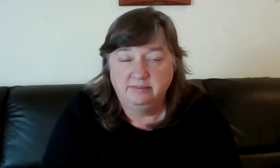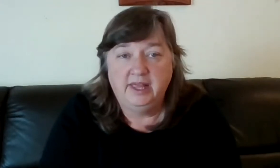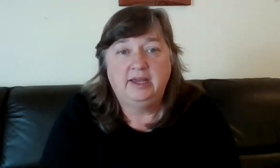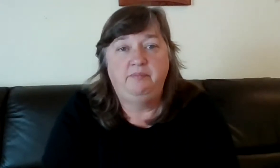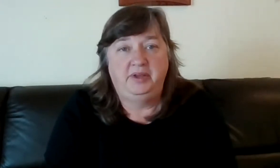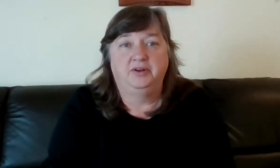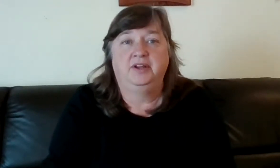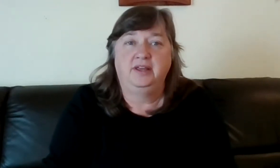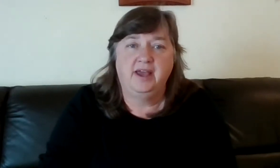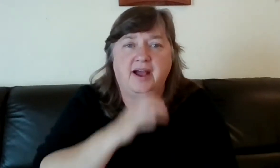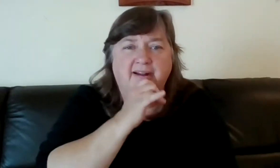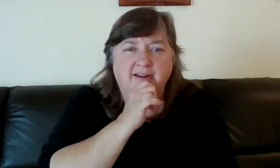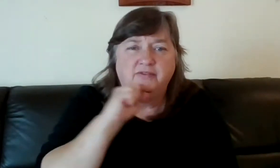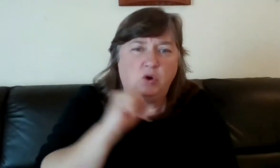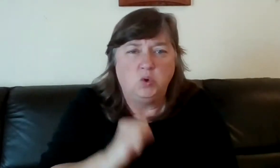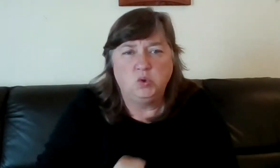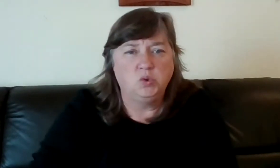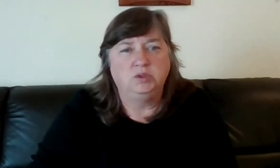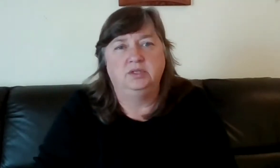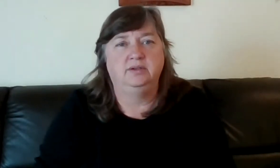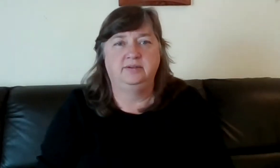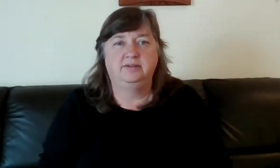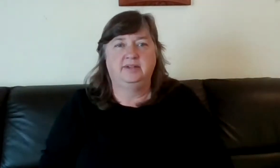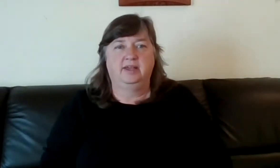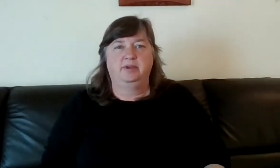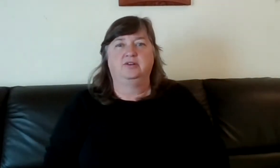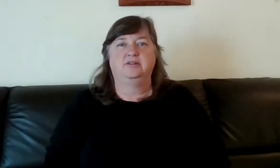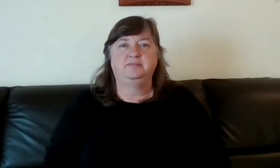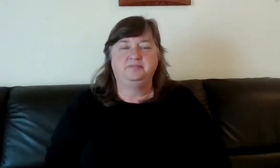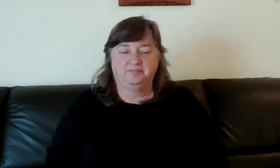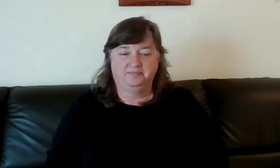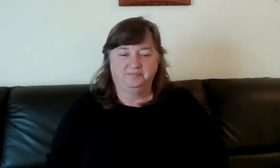Like a beard. Yeah, kind of old, like a beard.